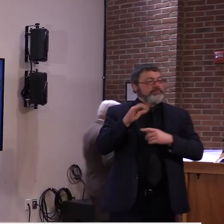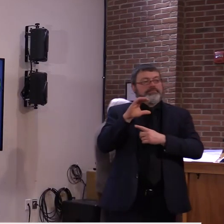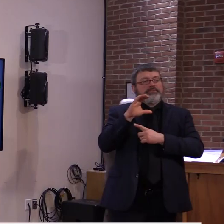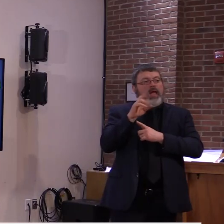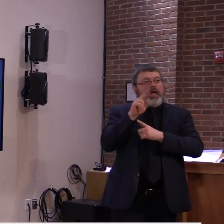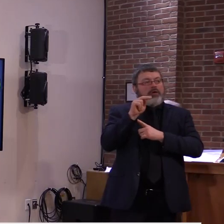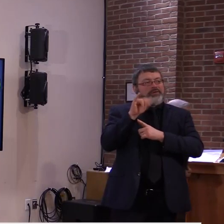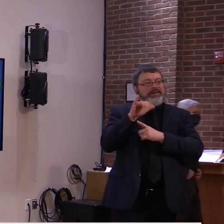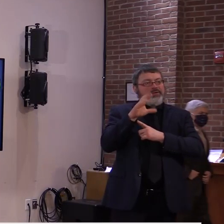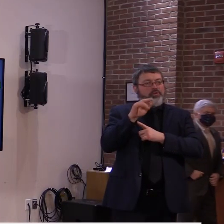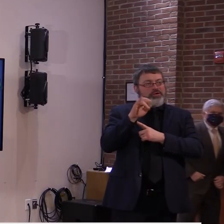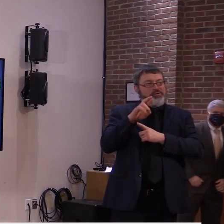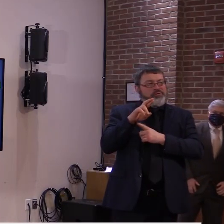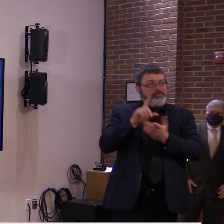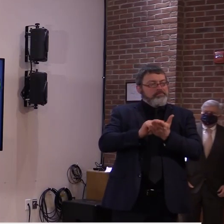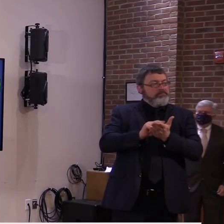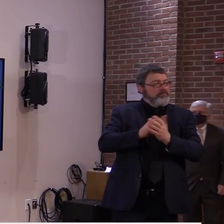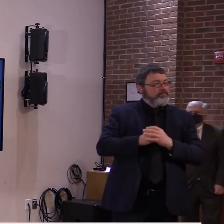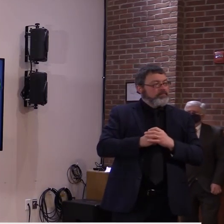that.